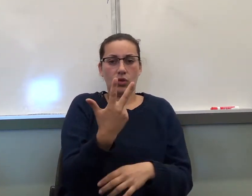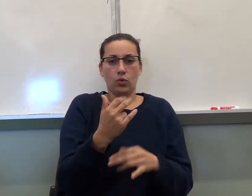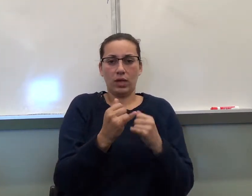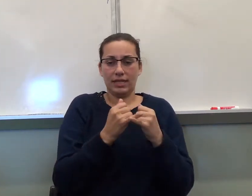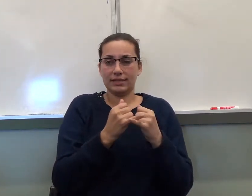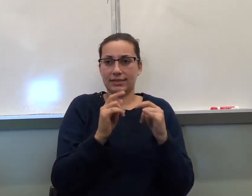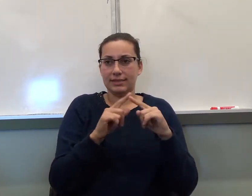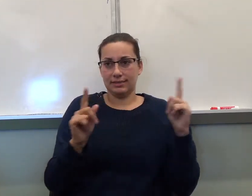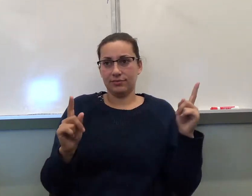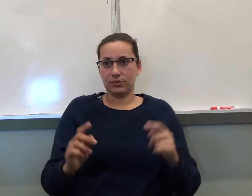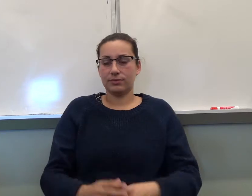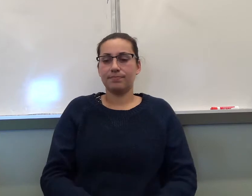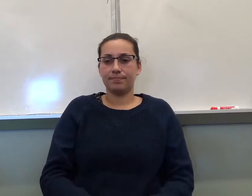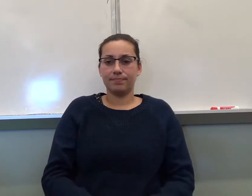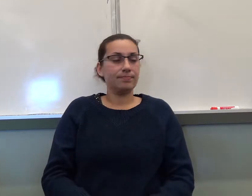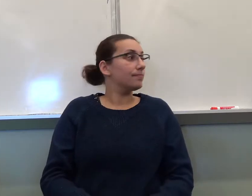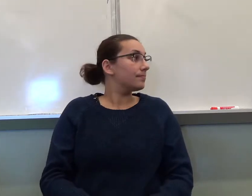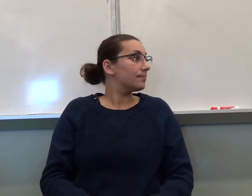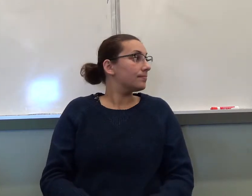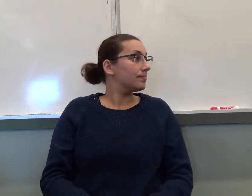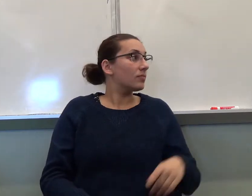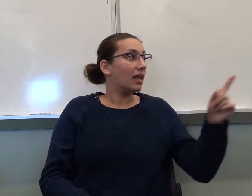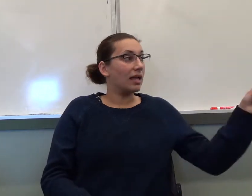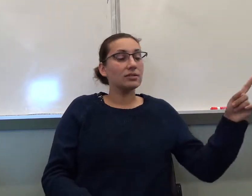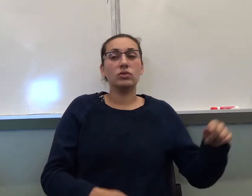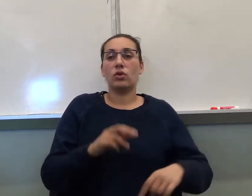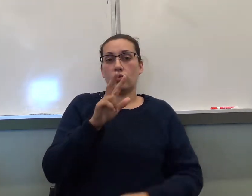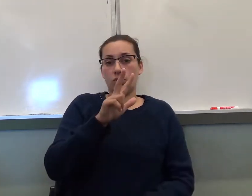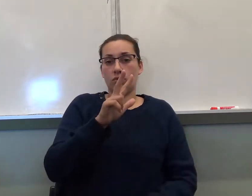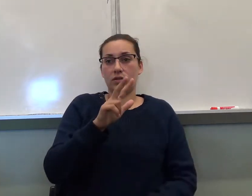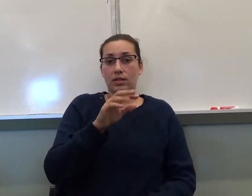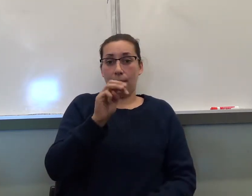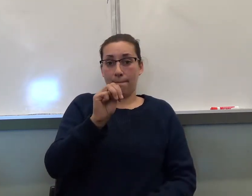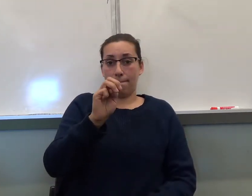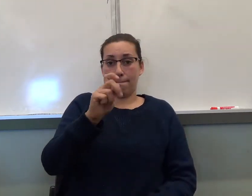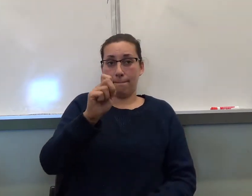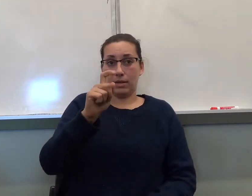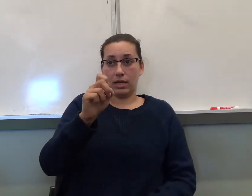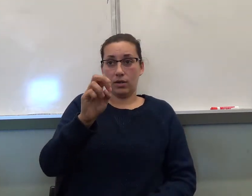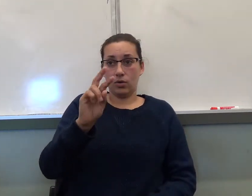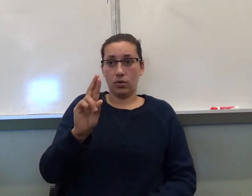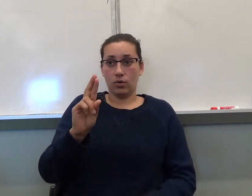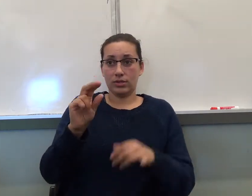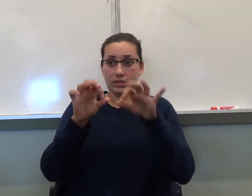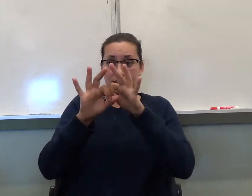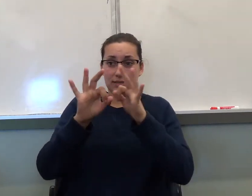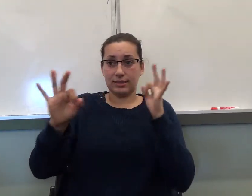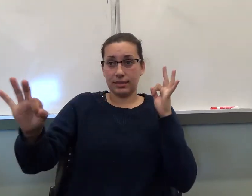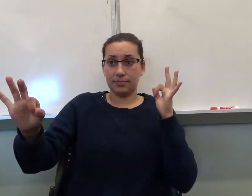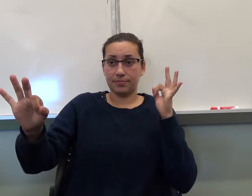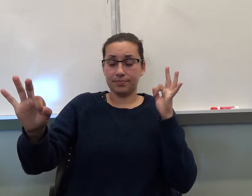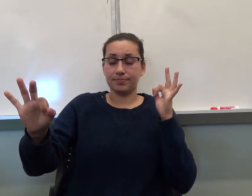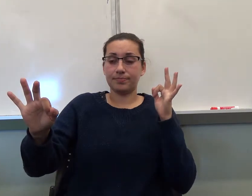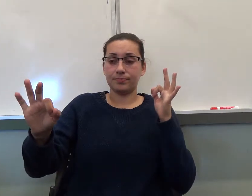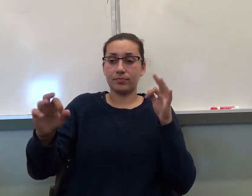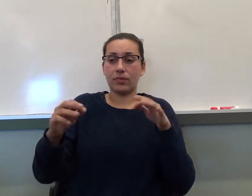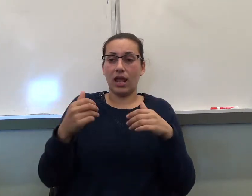each foot is 12 inches. So this is 36. So that, I would say, just use 1 there. You know, the fewer the calculations, the less chance for